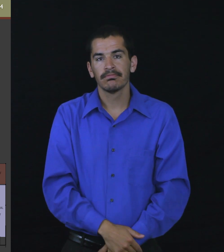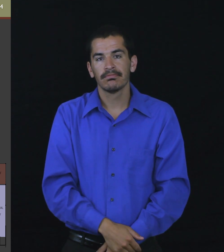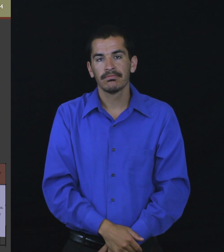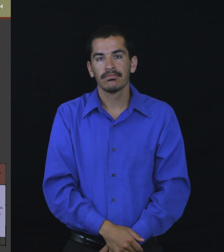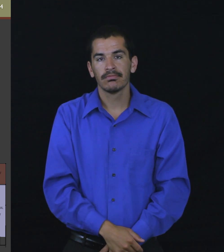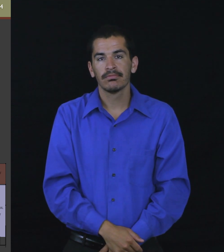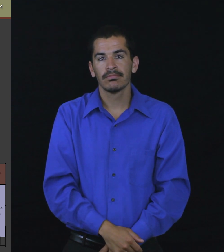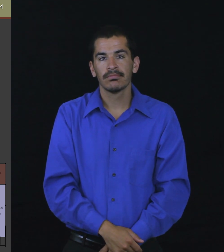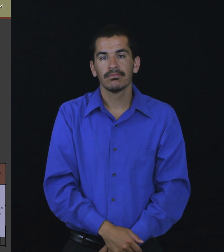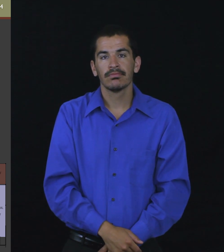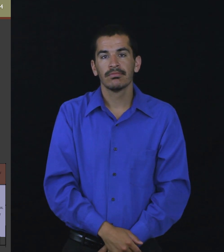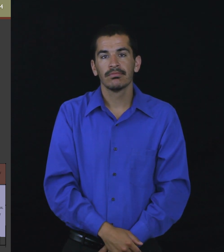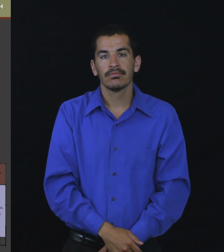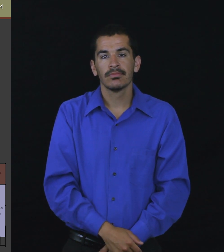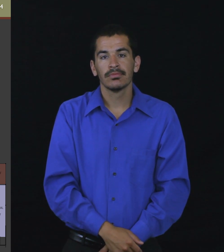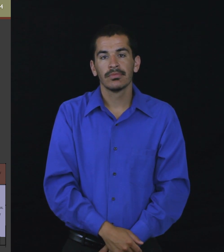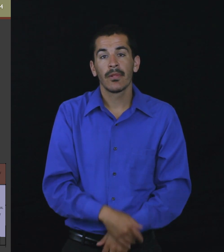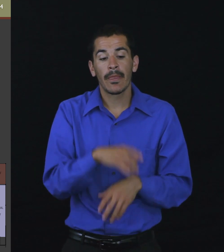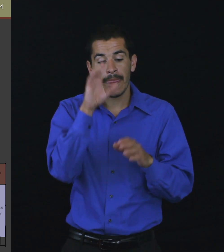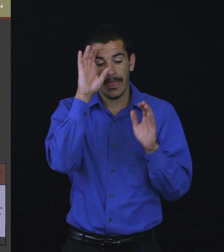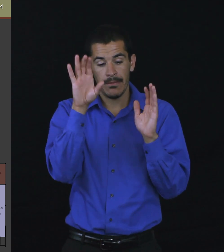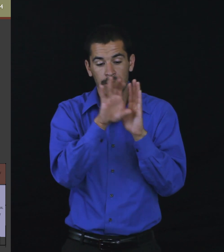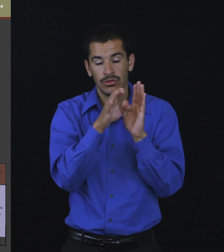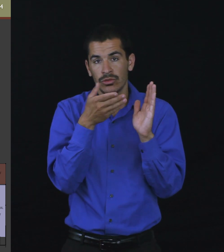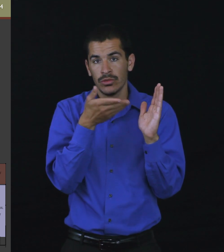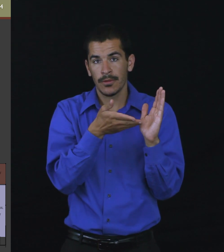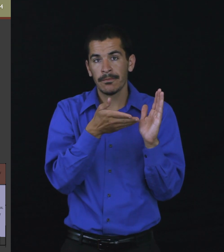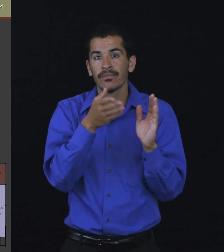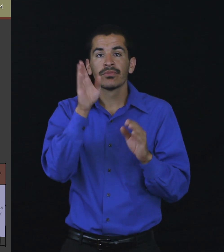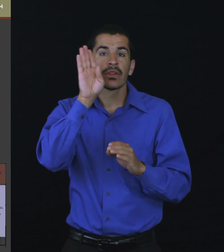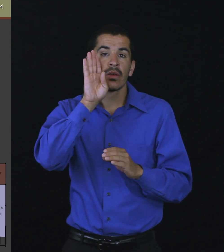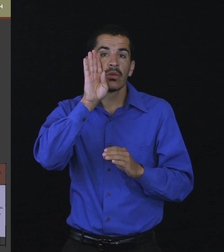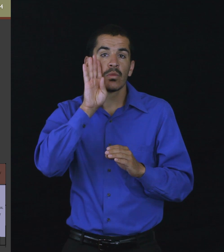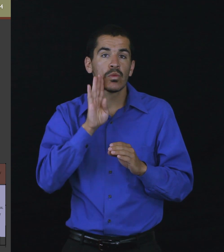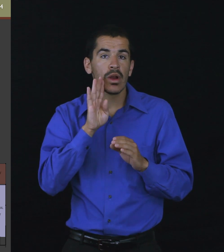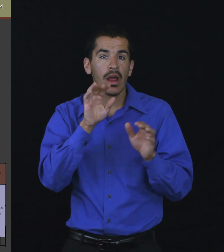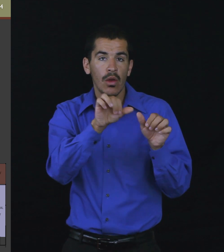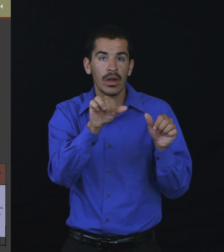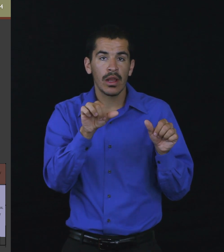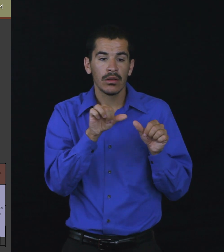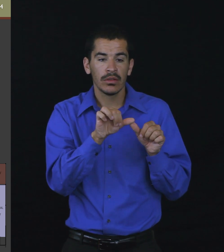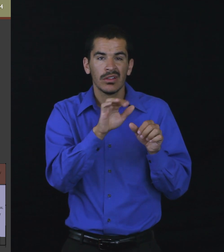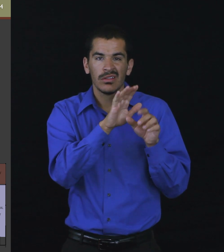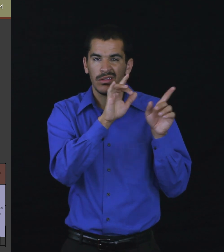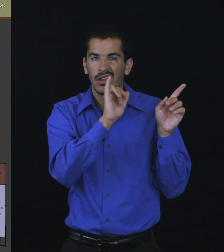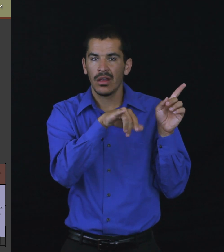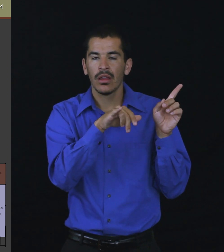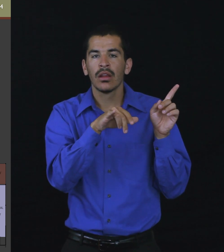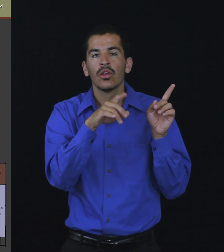In this diagram, the brown spaces would be used by the DCC.